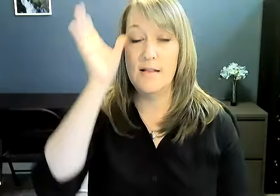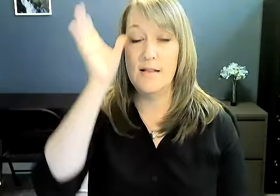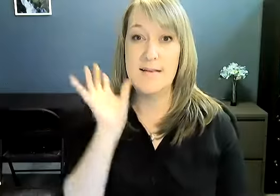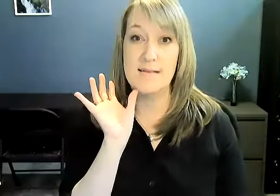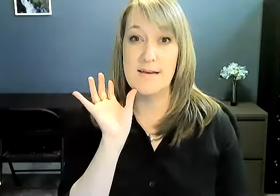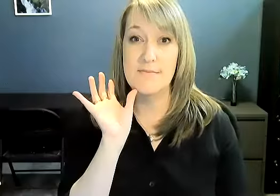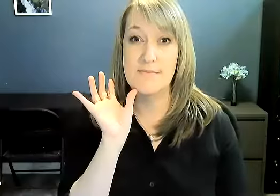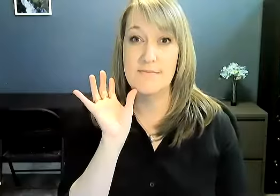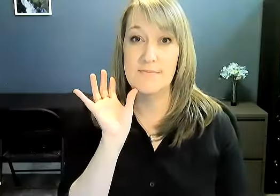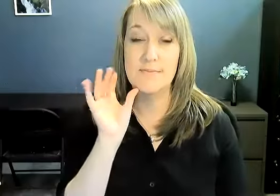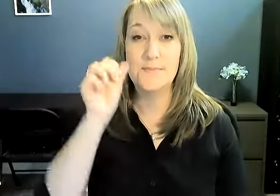Alaska.